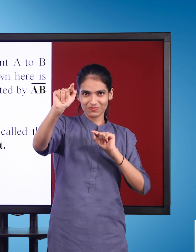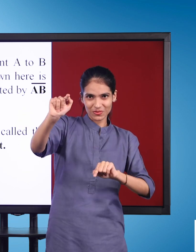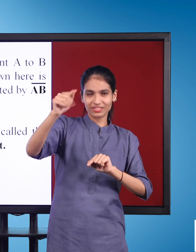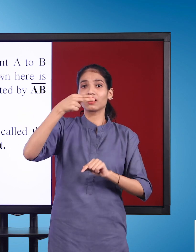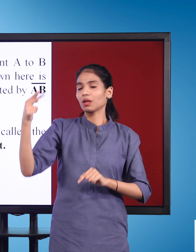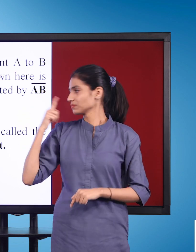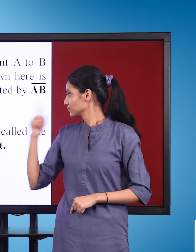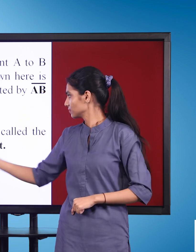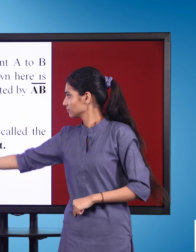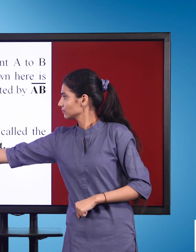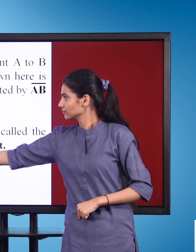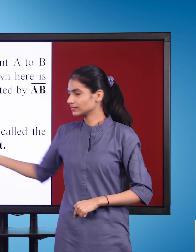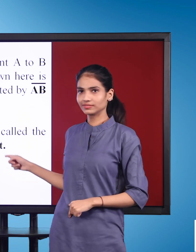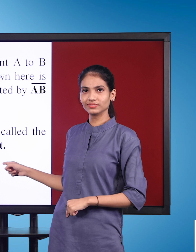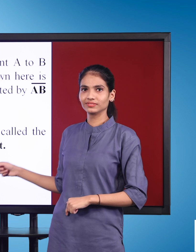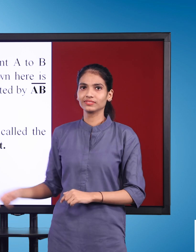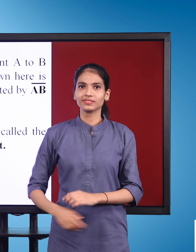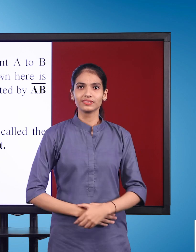called the endpoints of the segment.